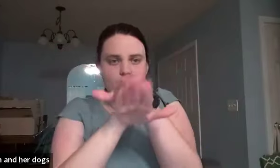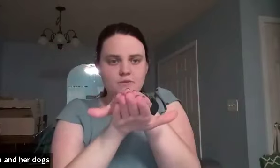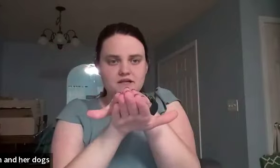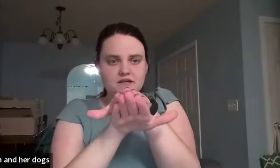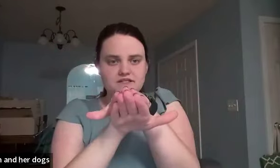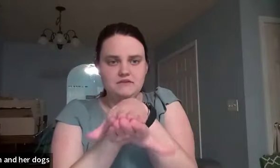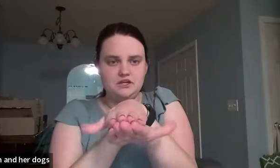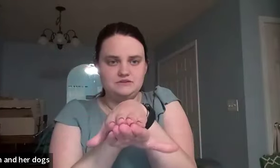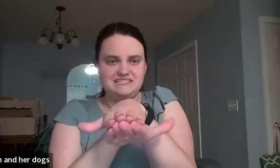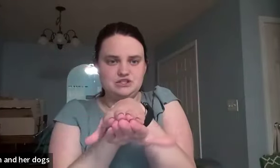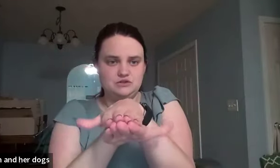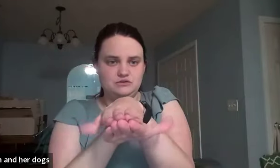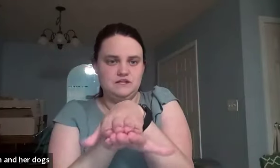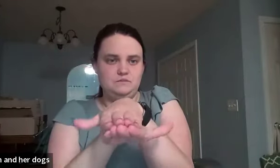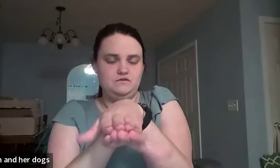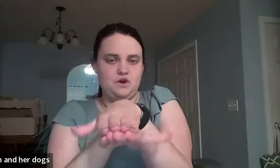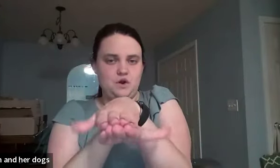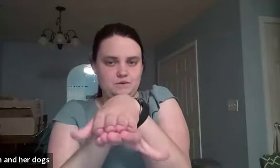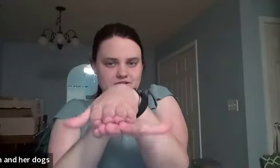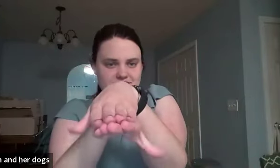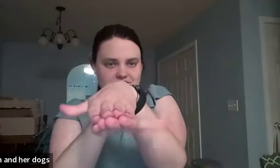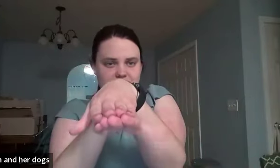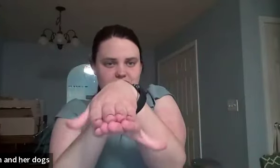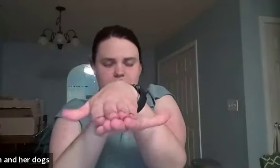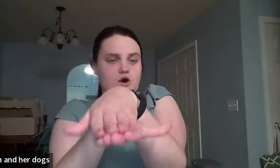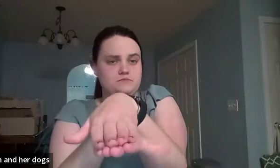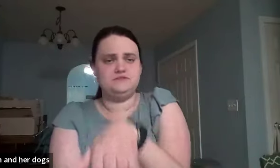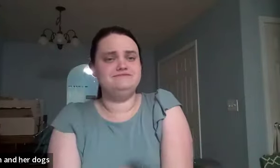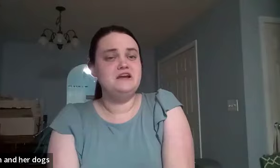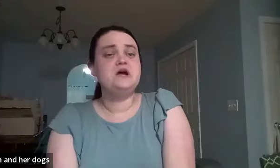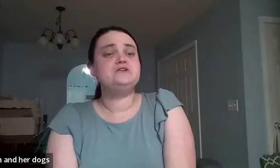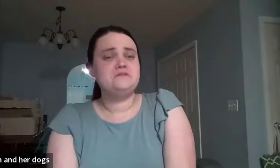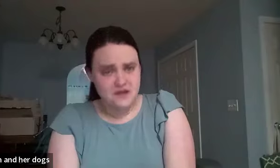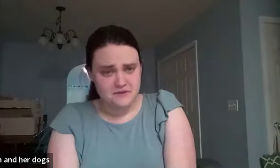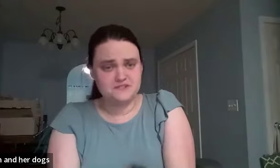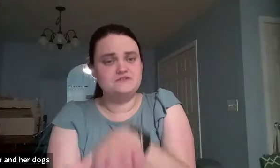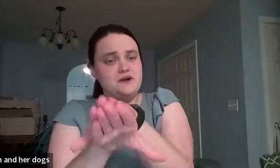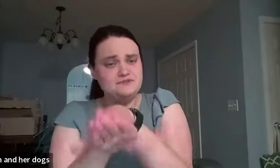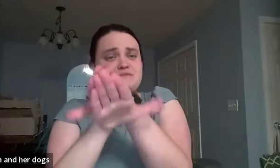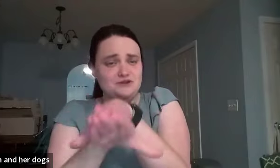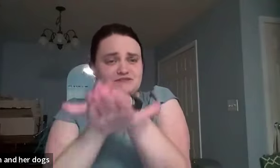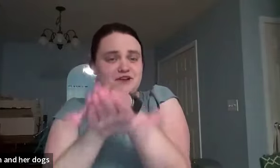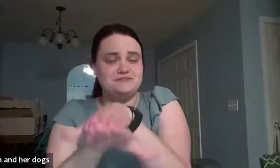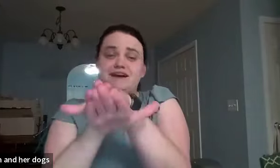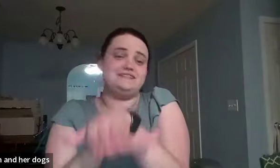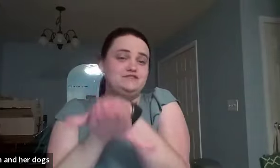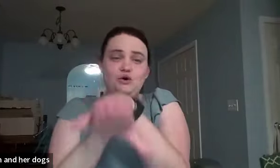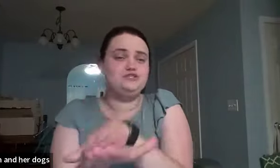gonna put them on top and then you go sea turtle, like you move your arms. Or your arms, your thumbs. Your thumbs are the motion of the arms. Guys, I told